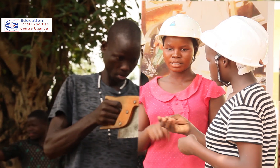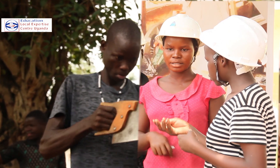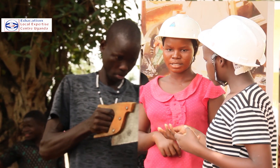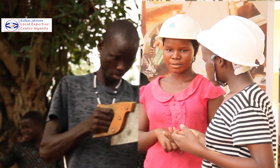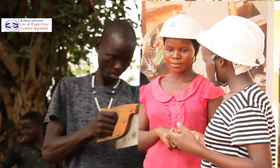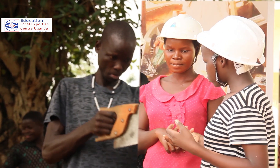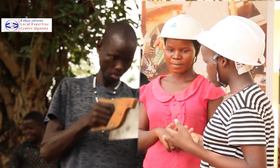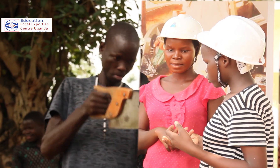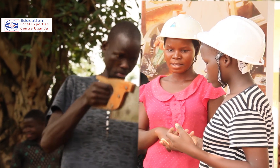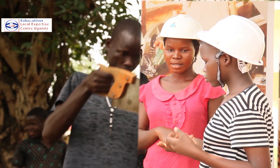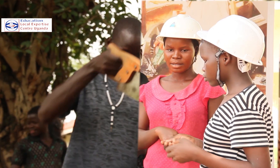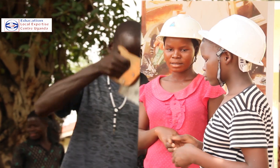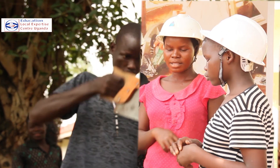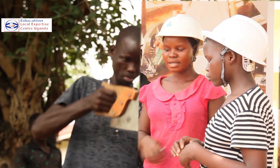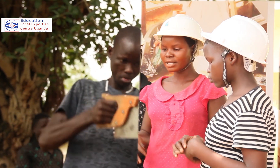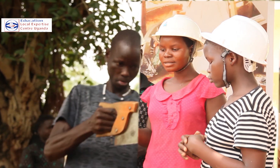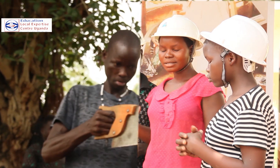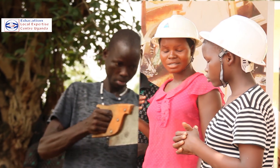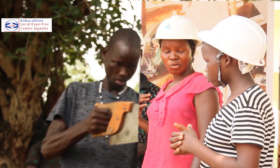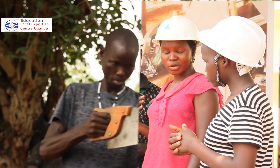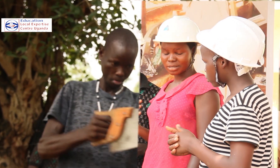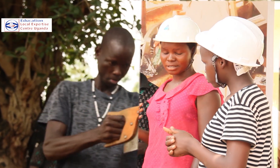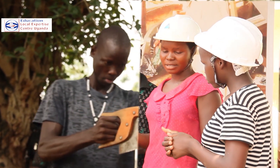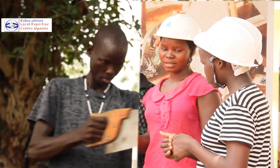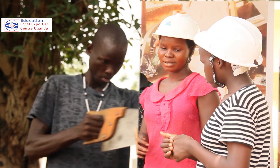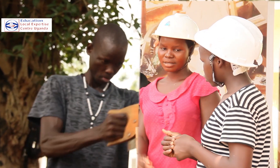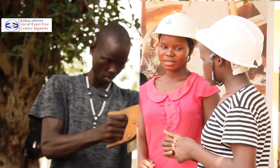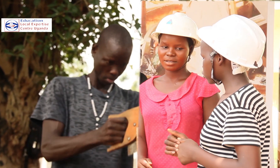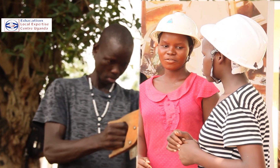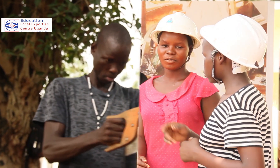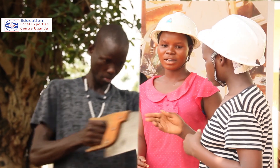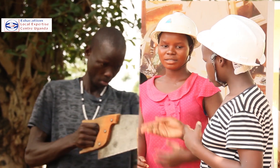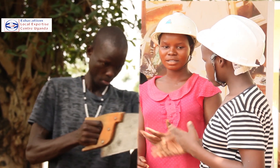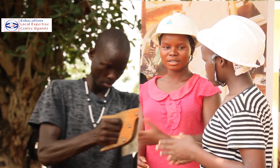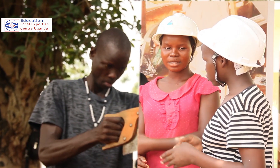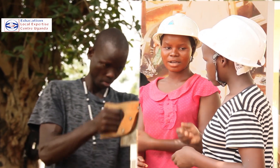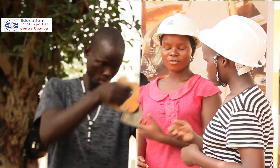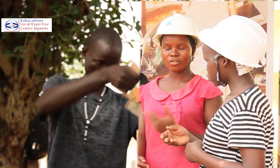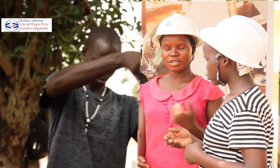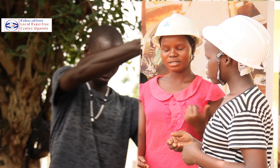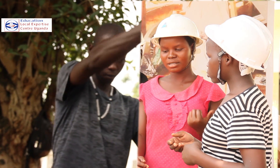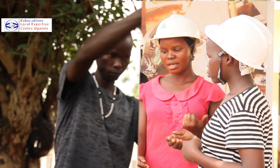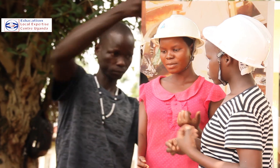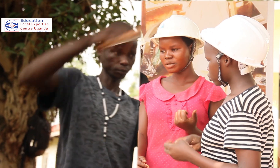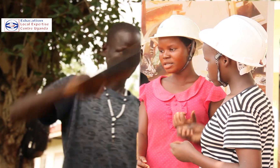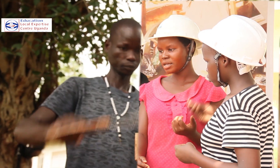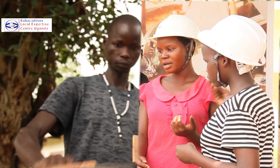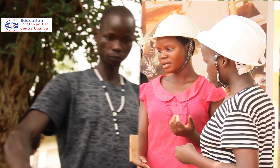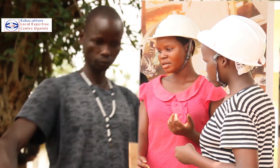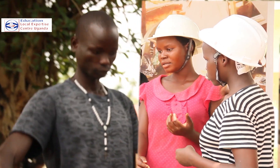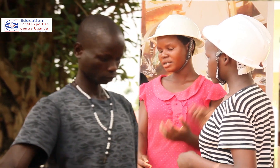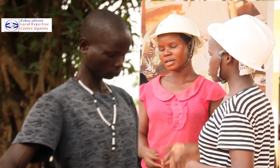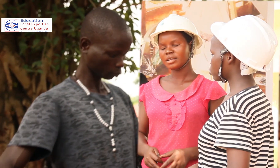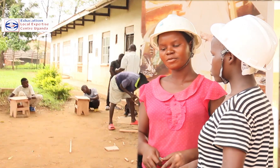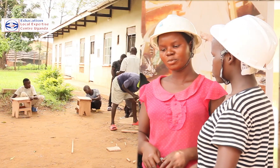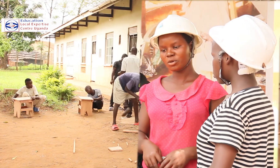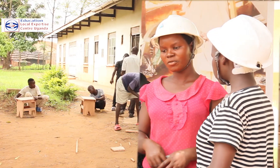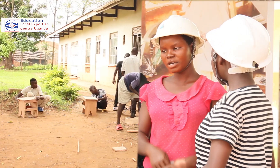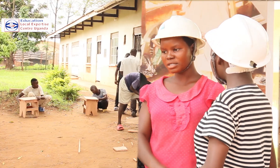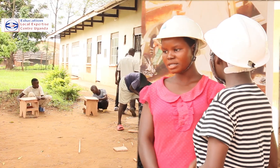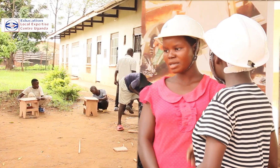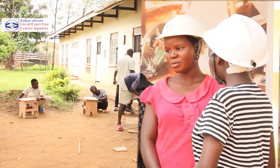making it? They are just requesting if you can take their voice up there. They